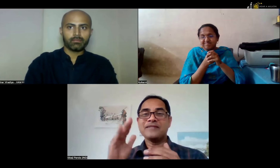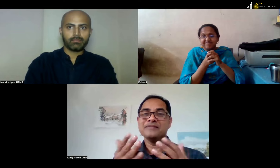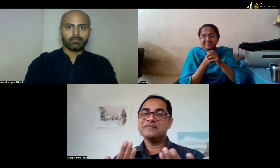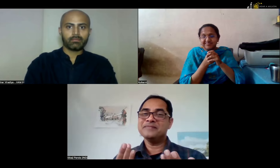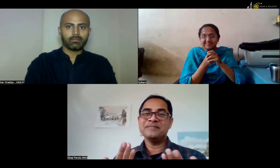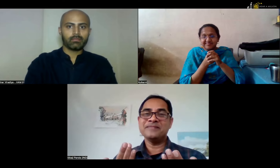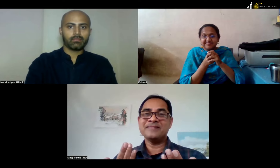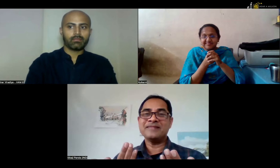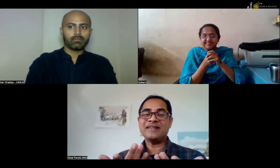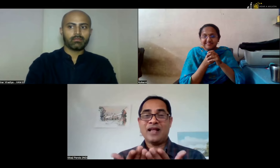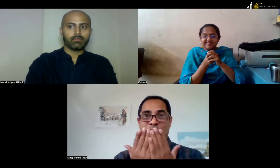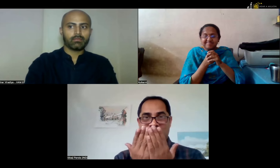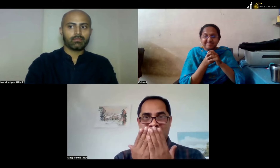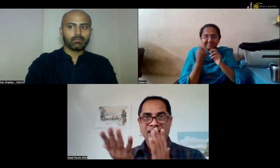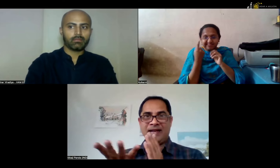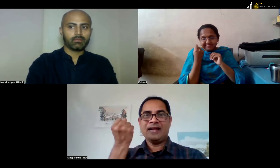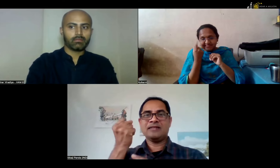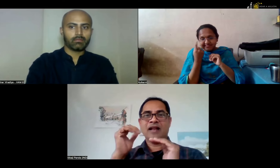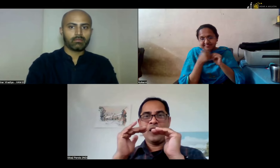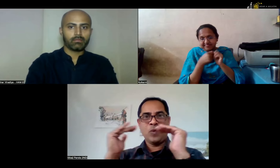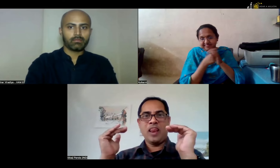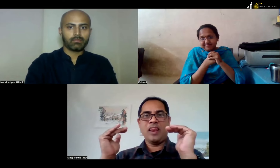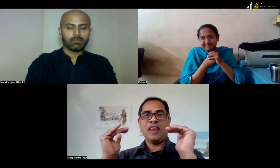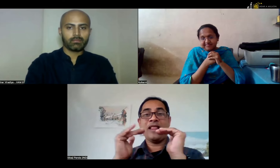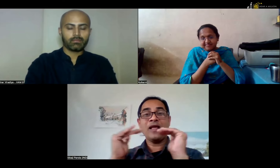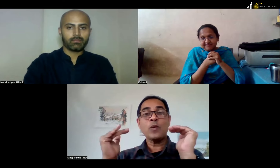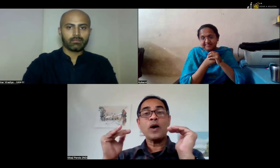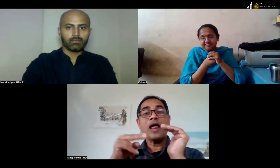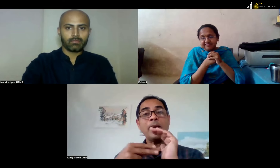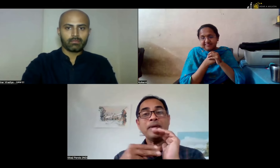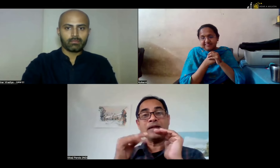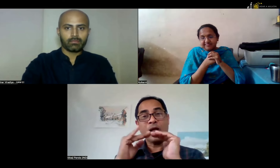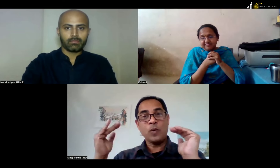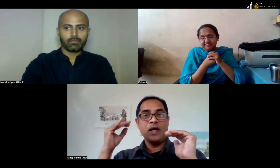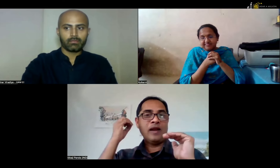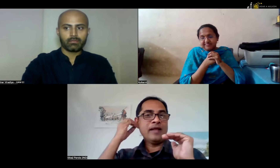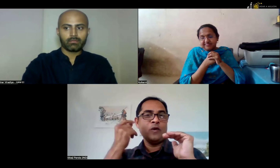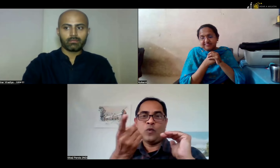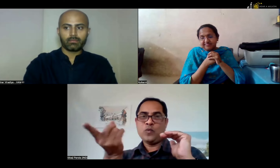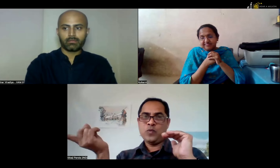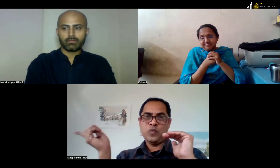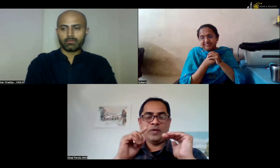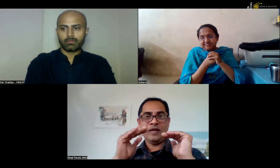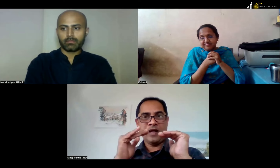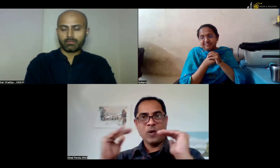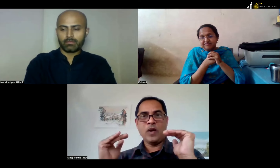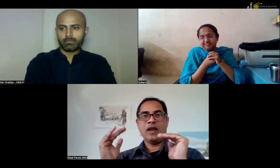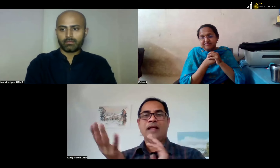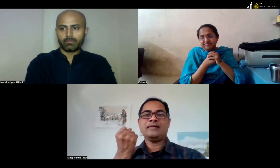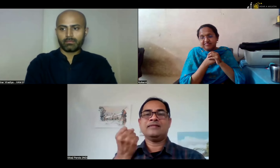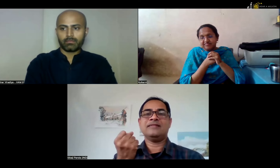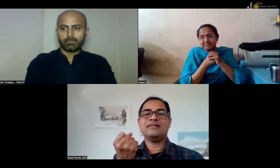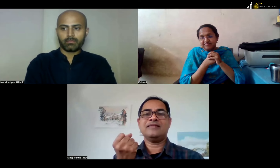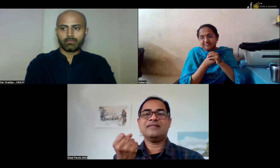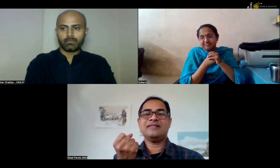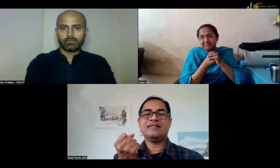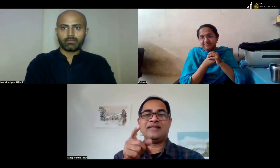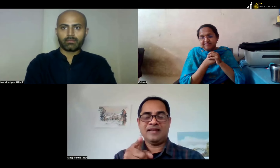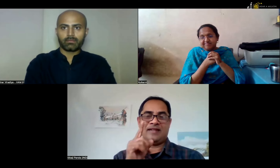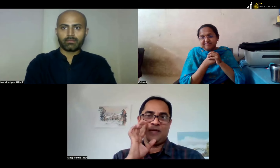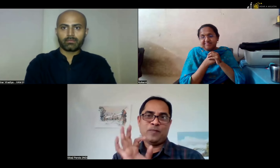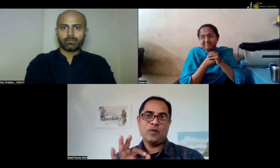it's more important. That's nothing like an activity only, and you need to get it. If you want to become